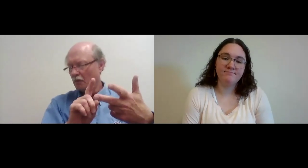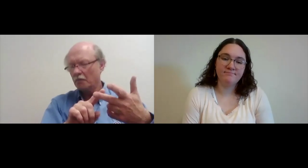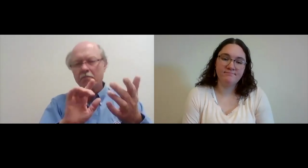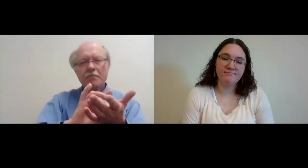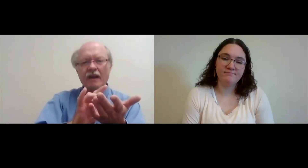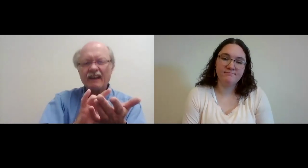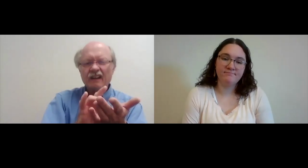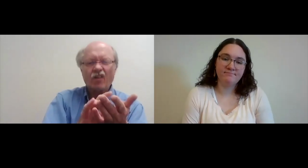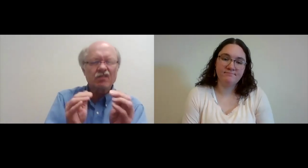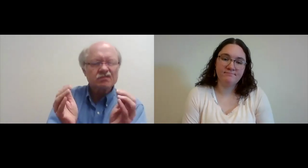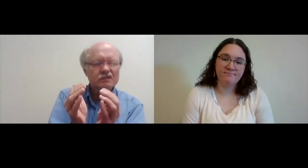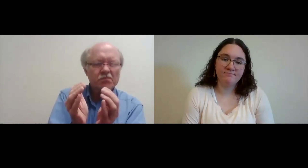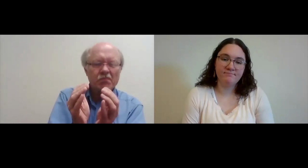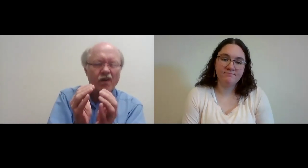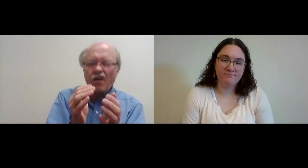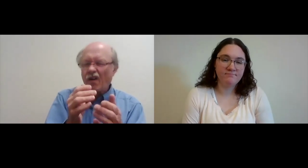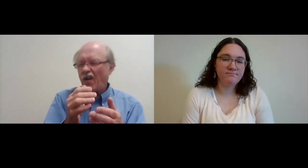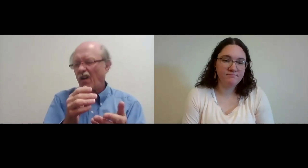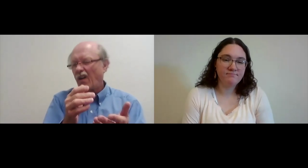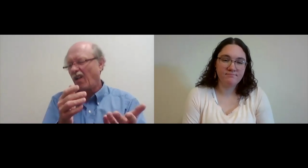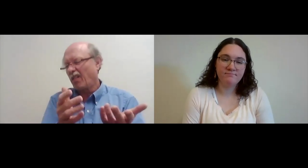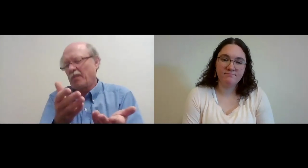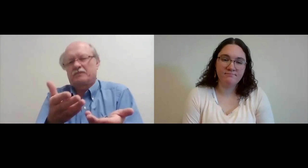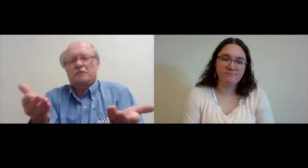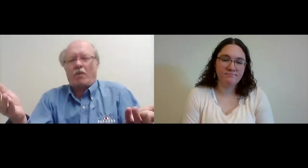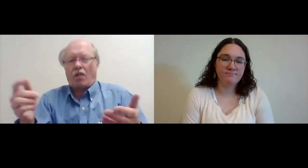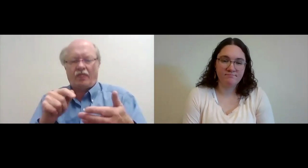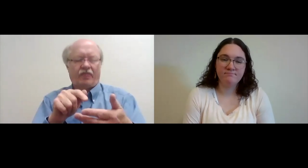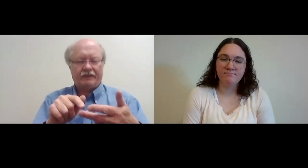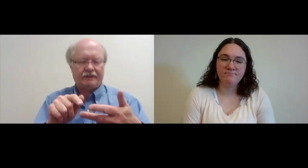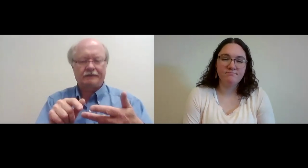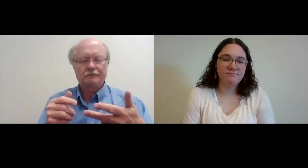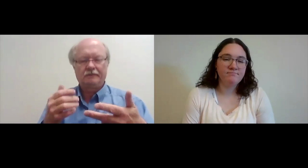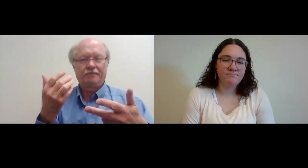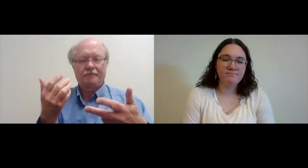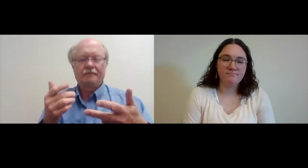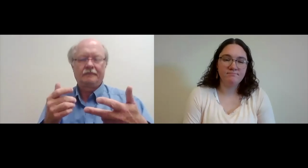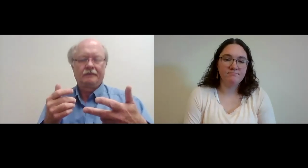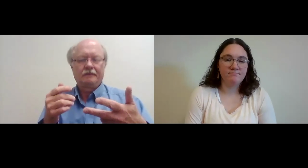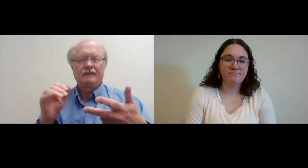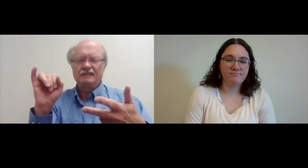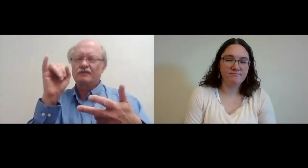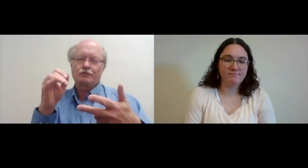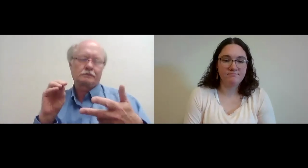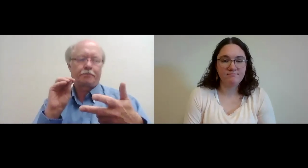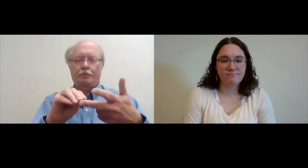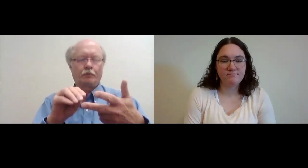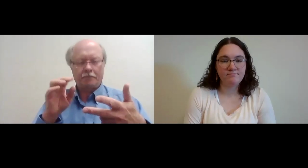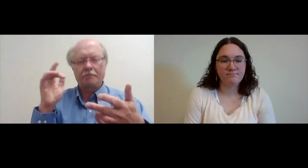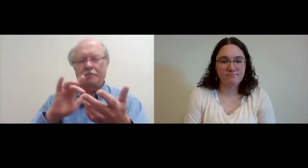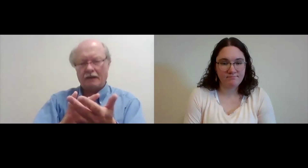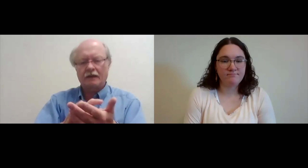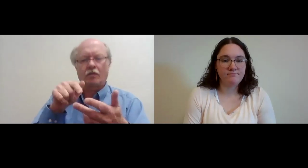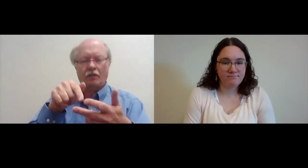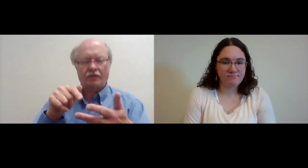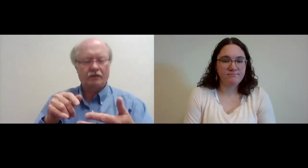Insurance can follow you. Let's say, for example, you're on a trip. And while you're on this trip, someone steals your purse. Or